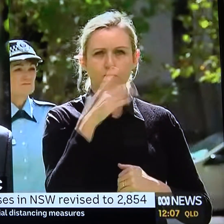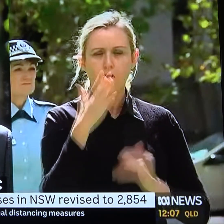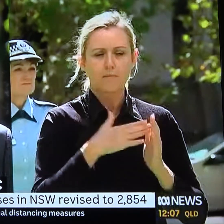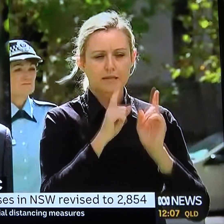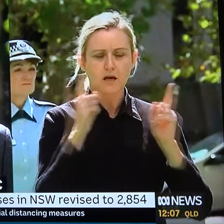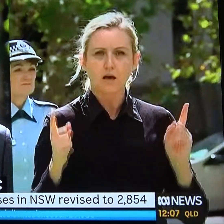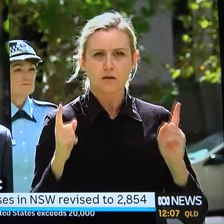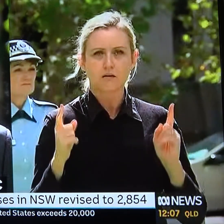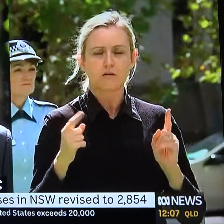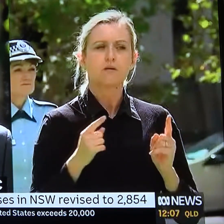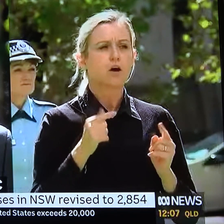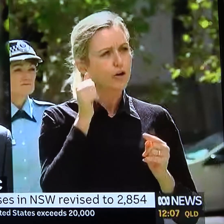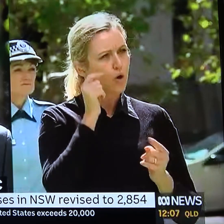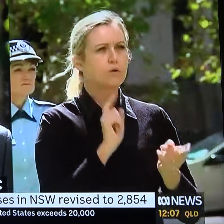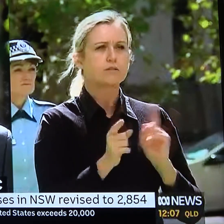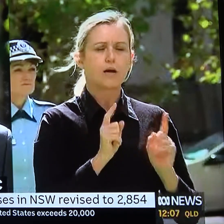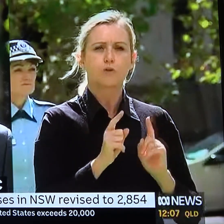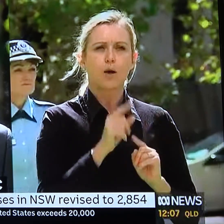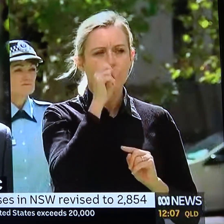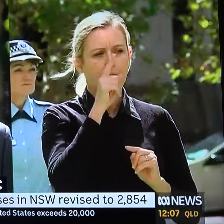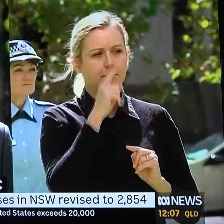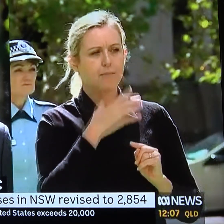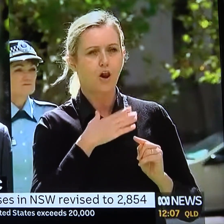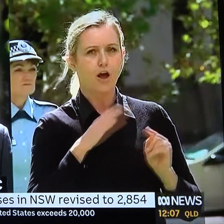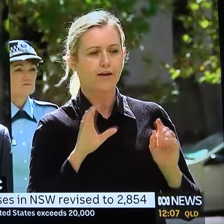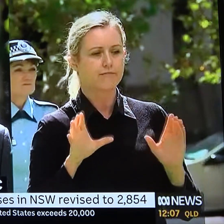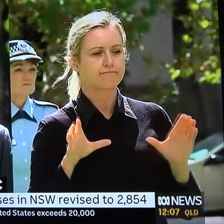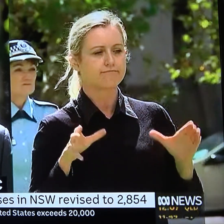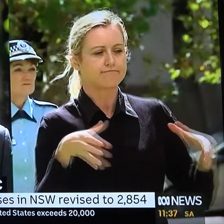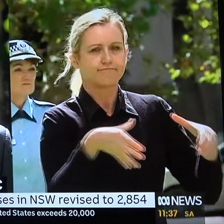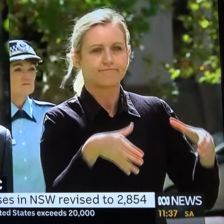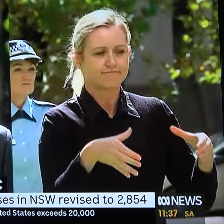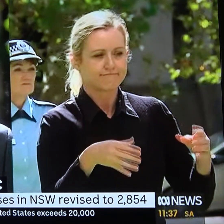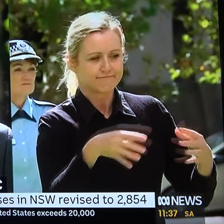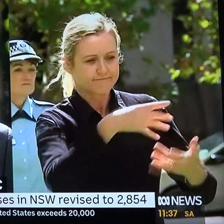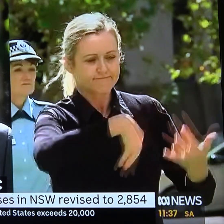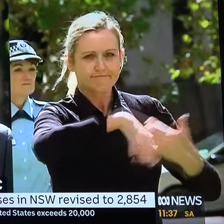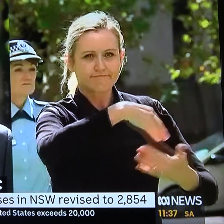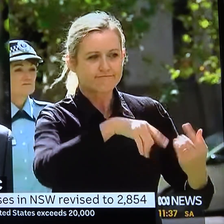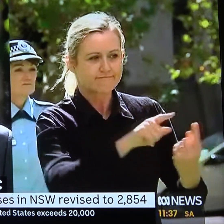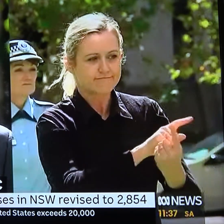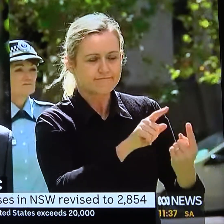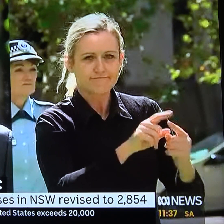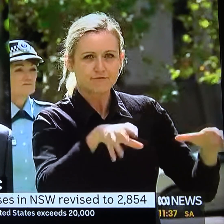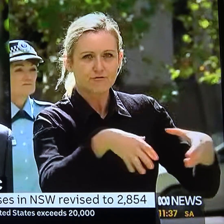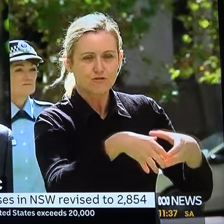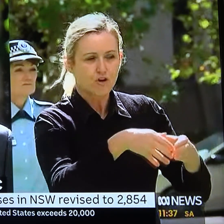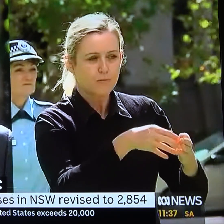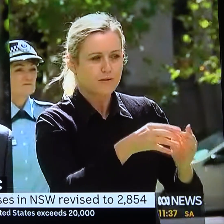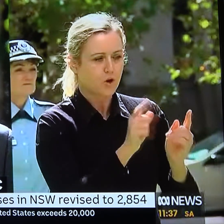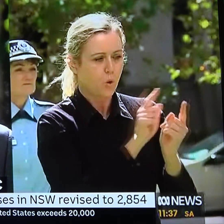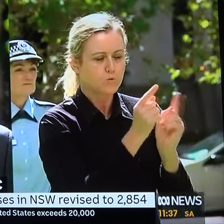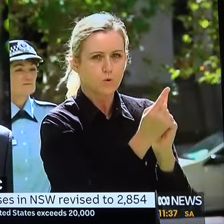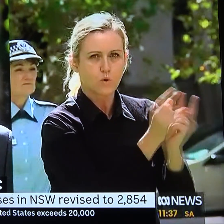maintained, our state police, our New South Wales police, and councils have taken steps to close some of those areas. The reason they've done